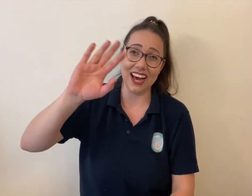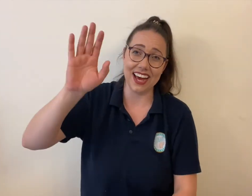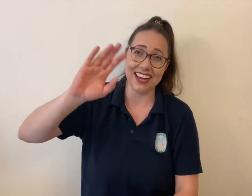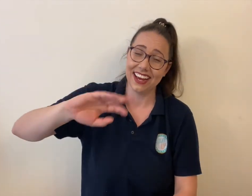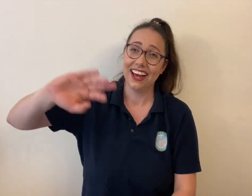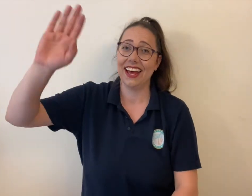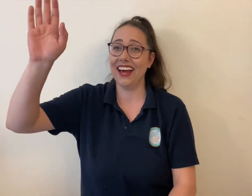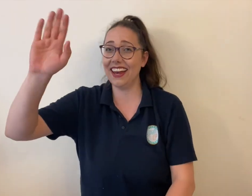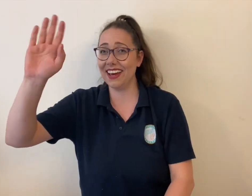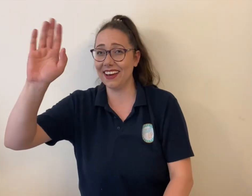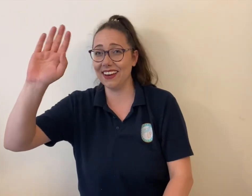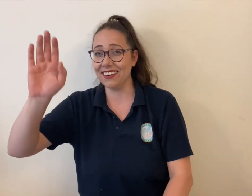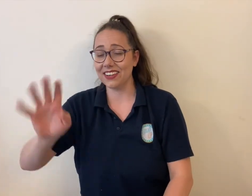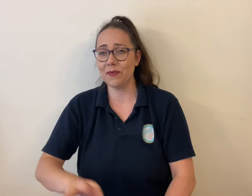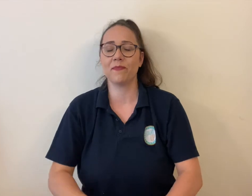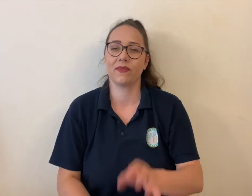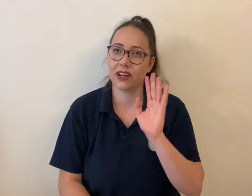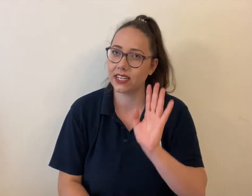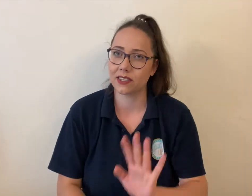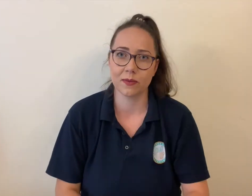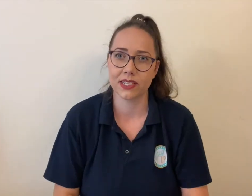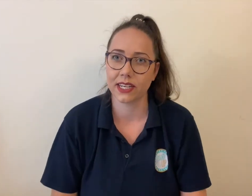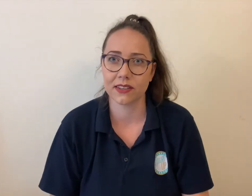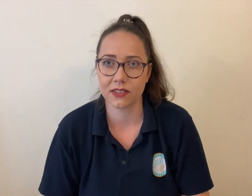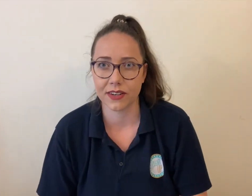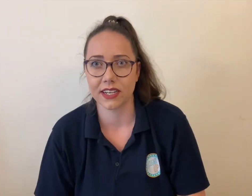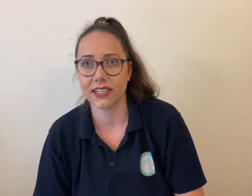Goodbye. Hello. Goodbye. I need to stop singing. Sorry, guys.